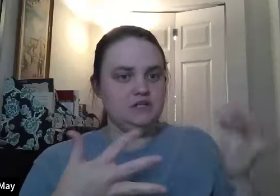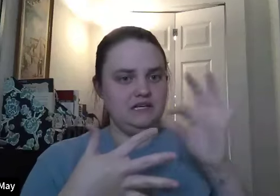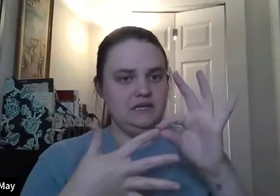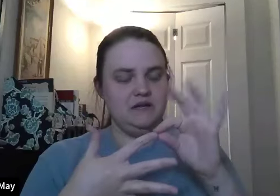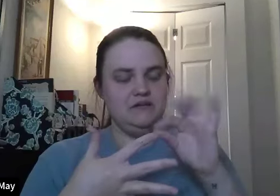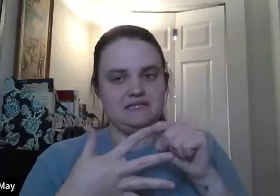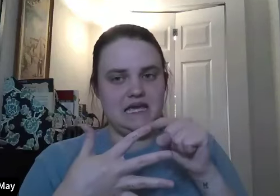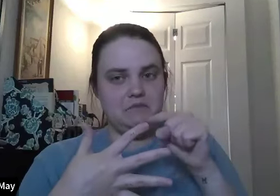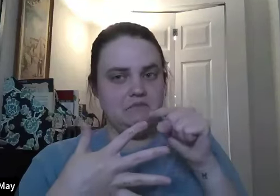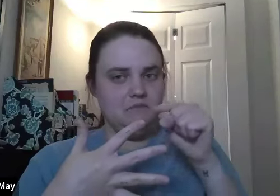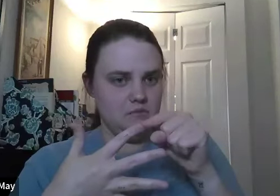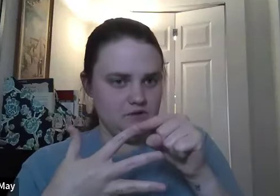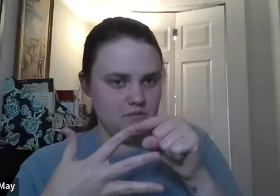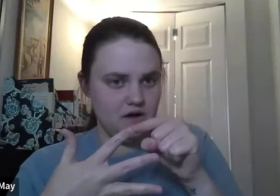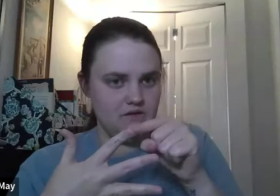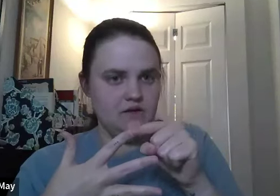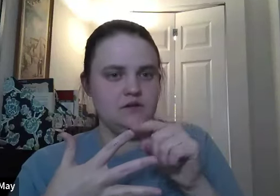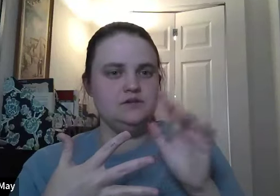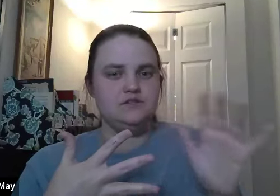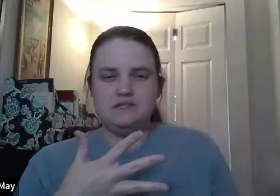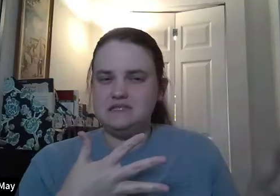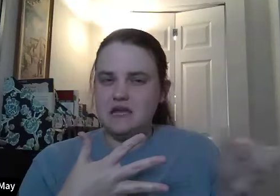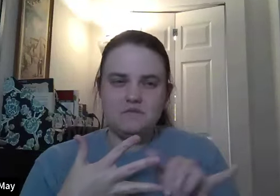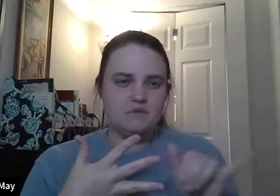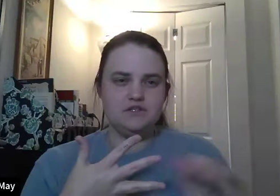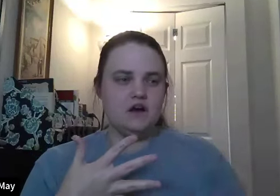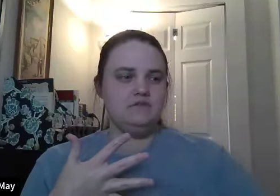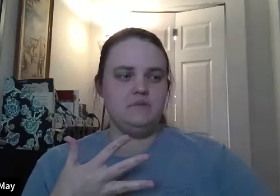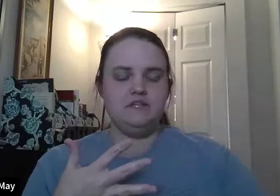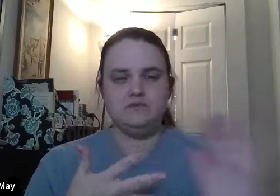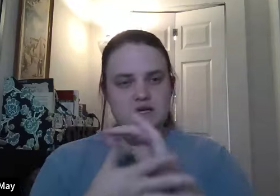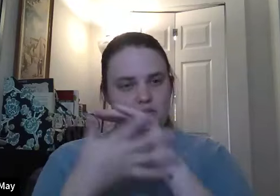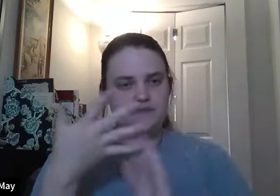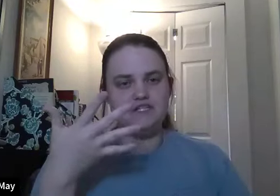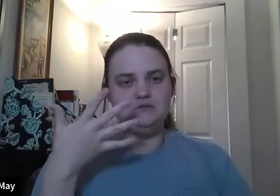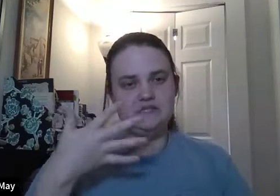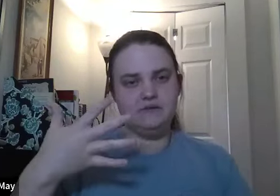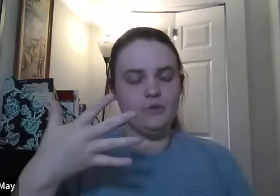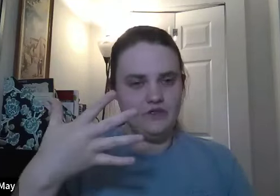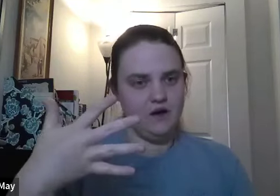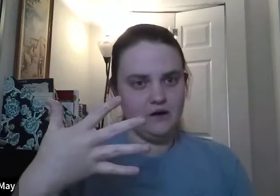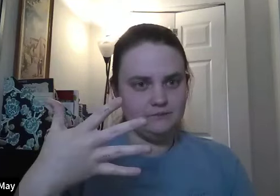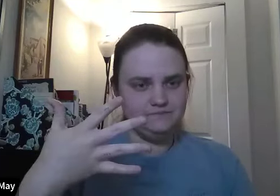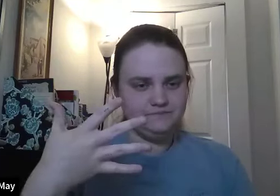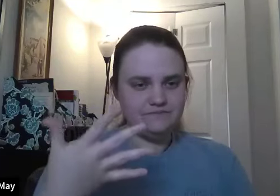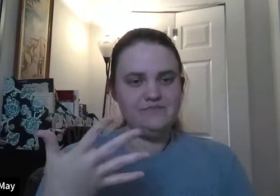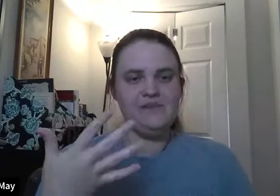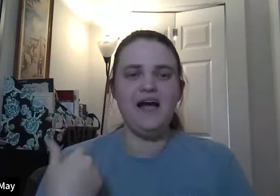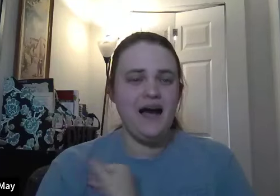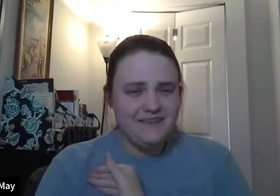to keep it in that same number spot. So it's the same thing when you're talking family. It's really important that you leave them where they are. I like